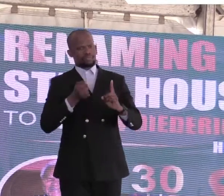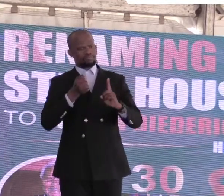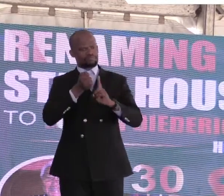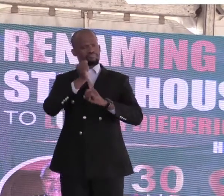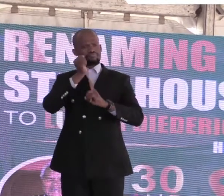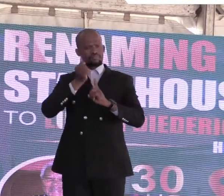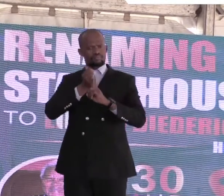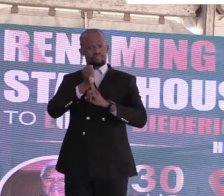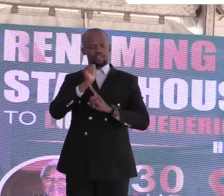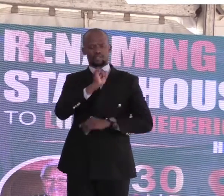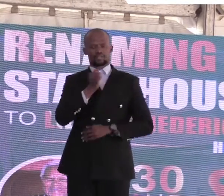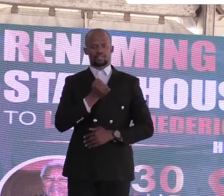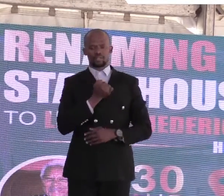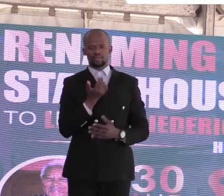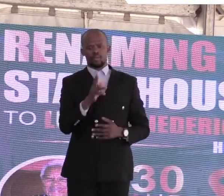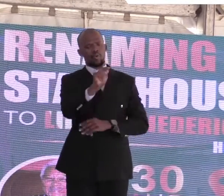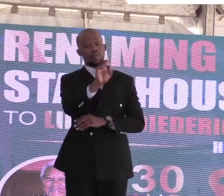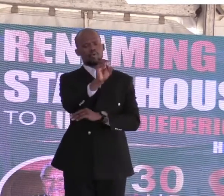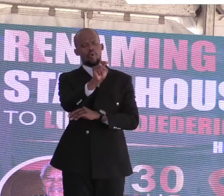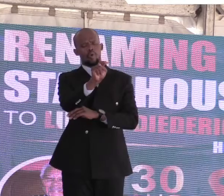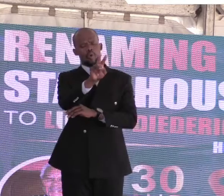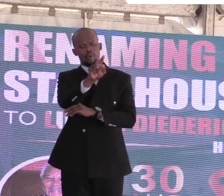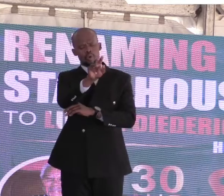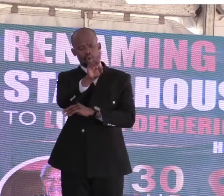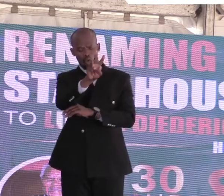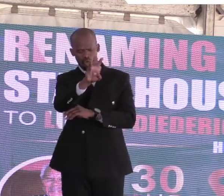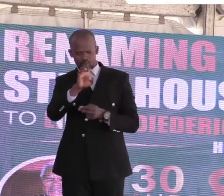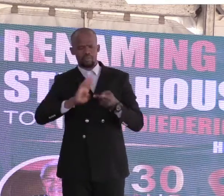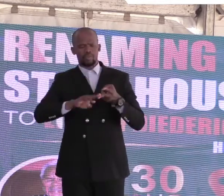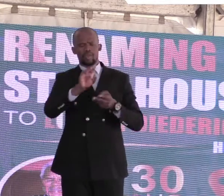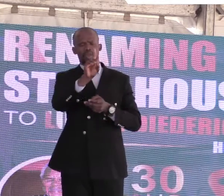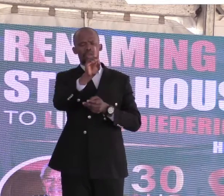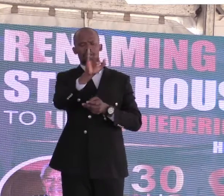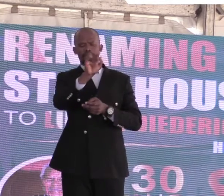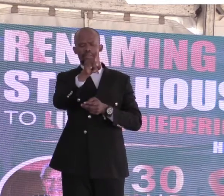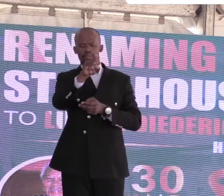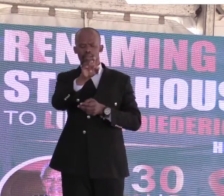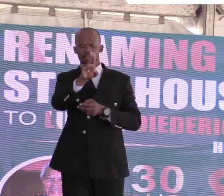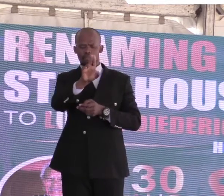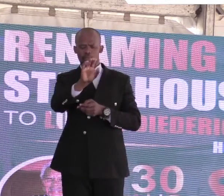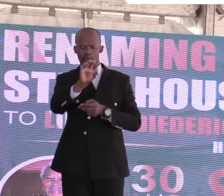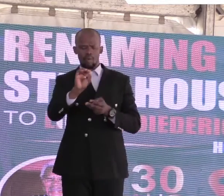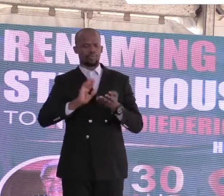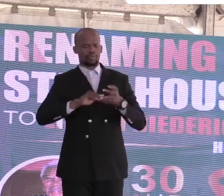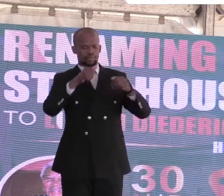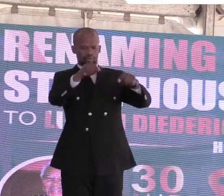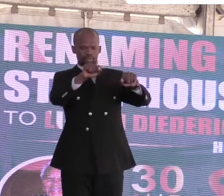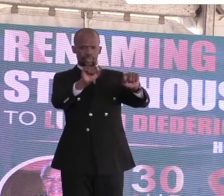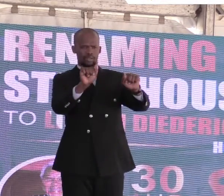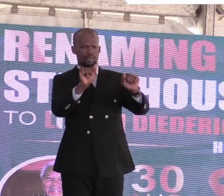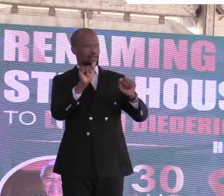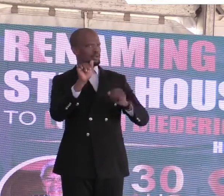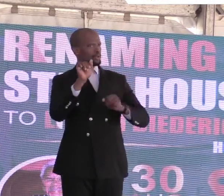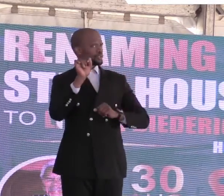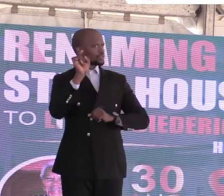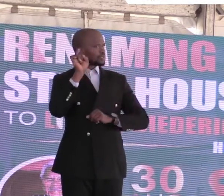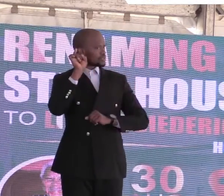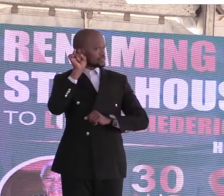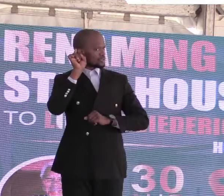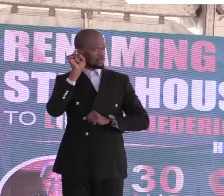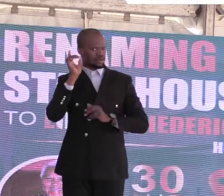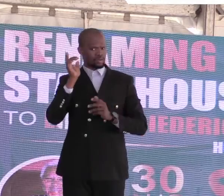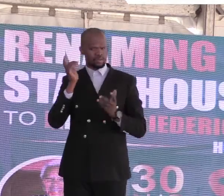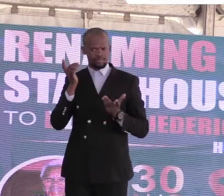Nondwe, Mam Tipuo, and the Chair and the Secretary of the Veterans League in